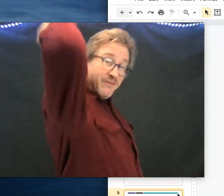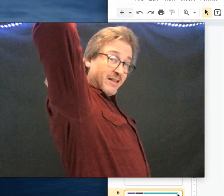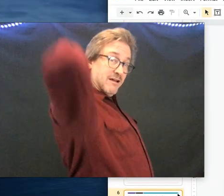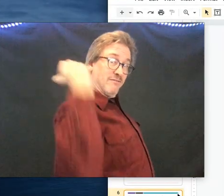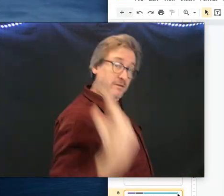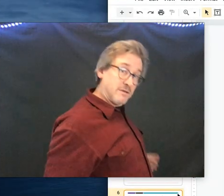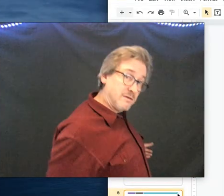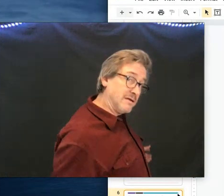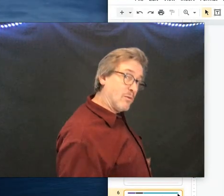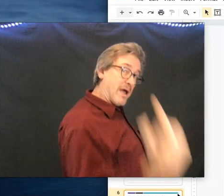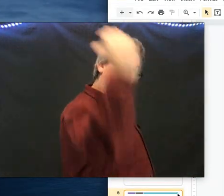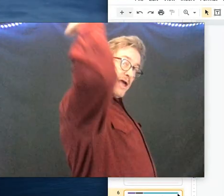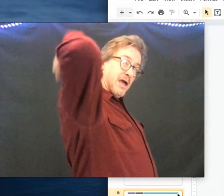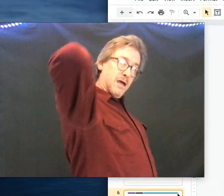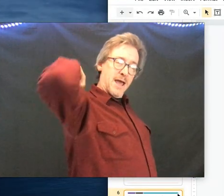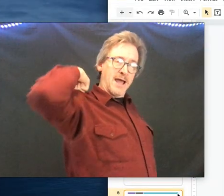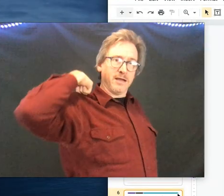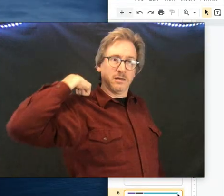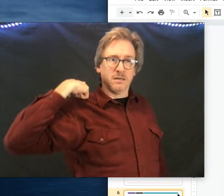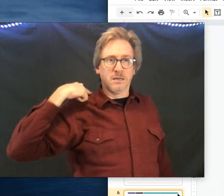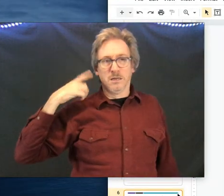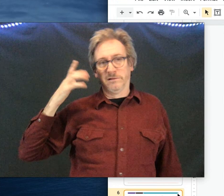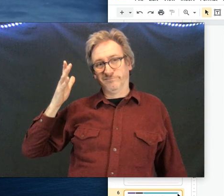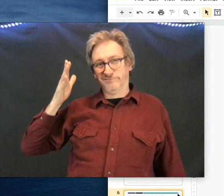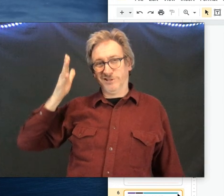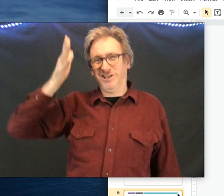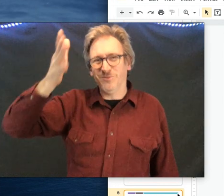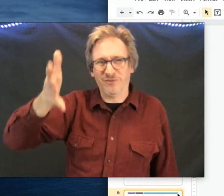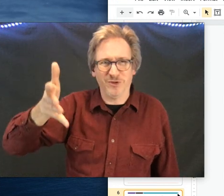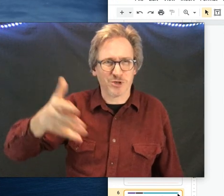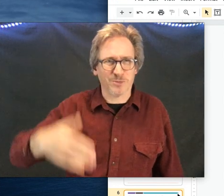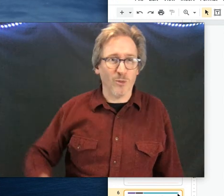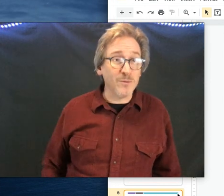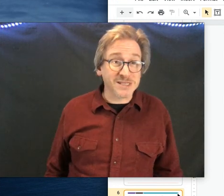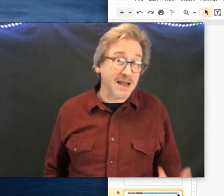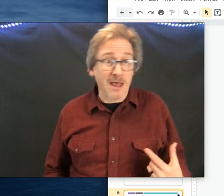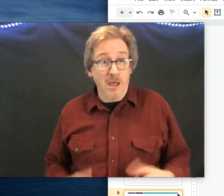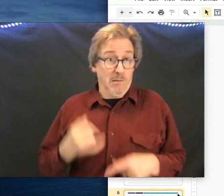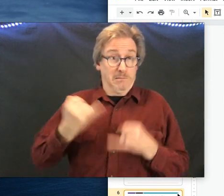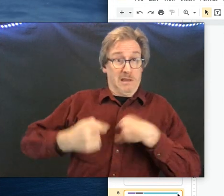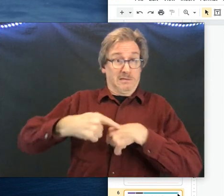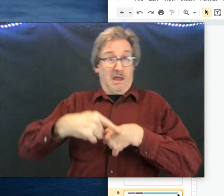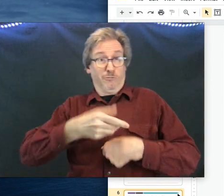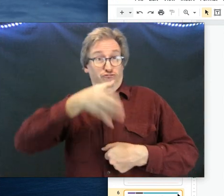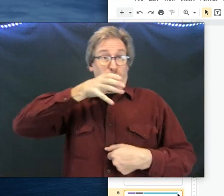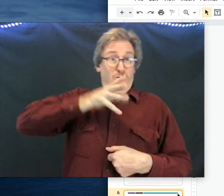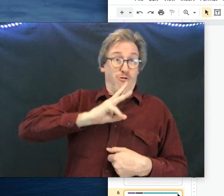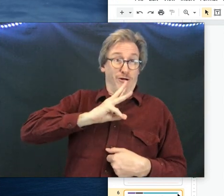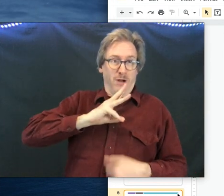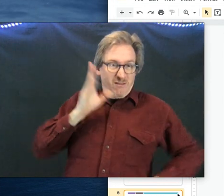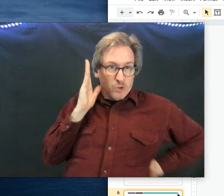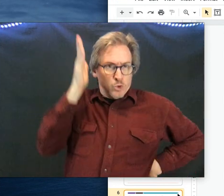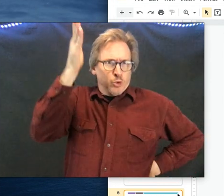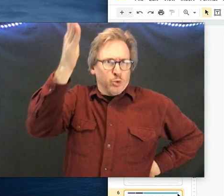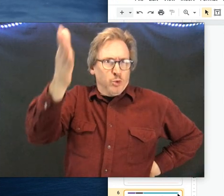same feel of way back. You can do with future, but when was the last time?